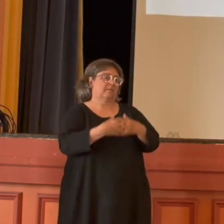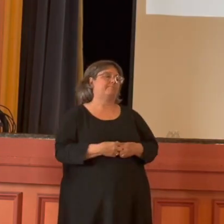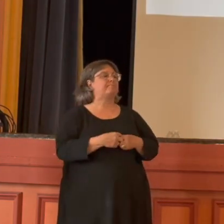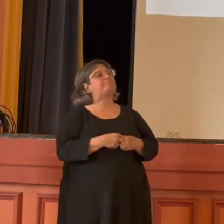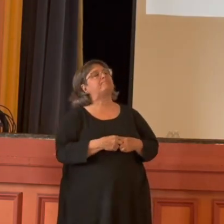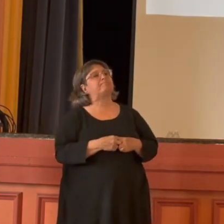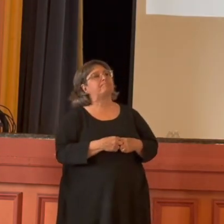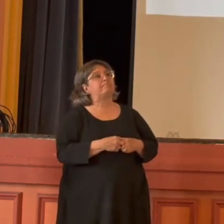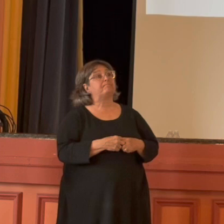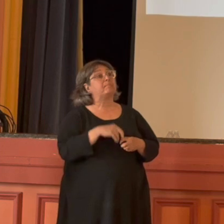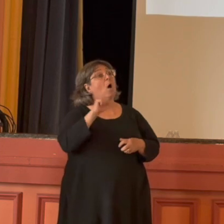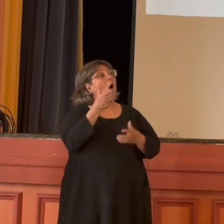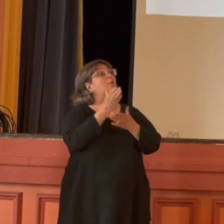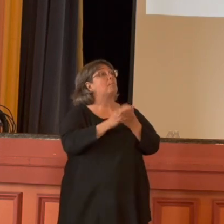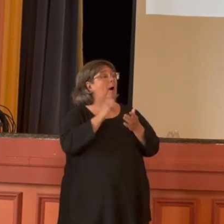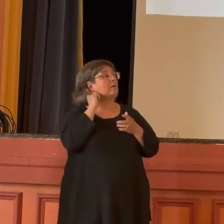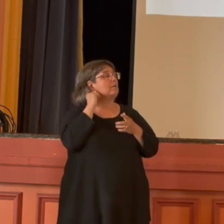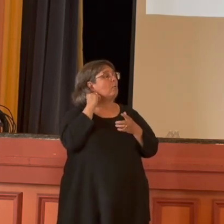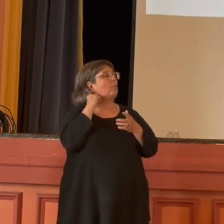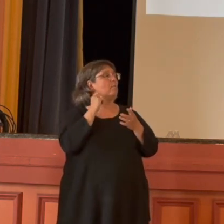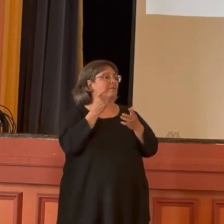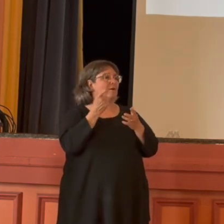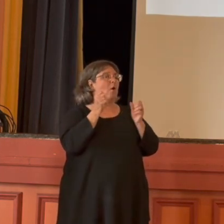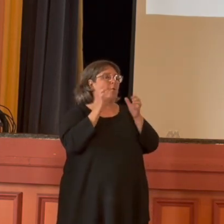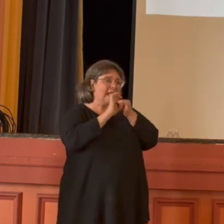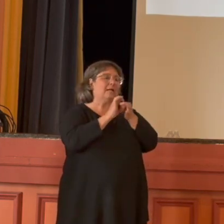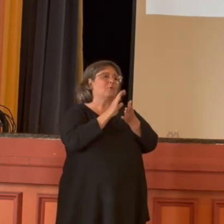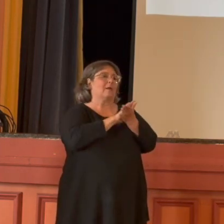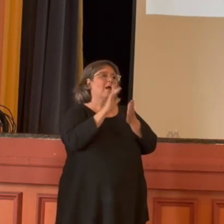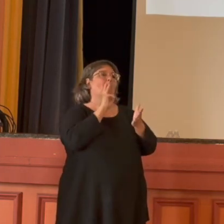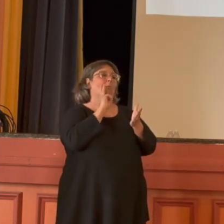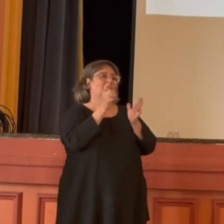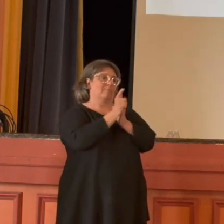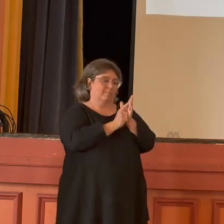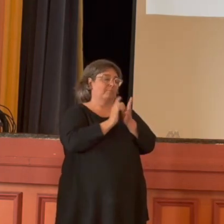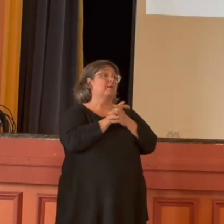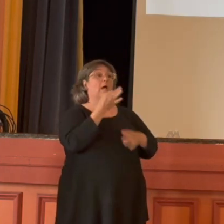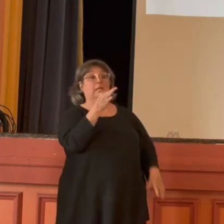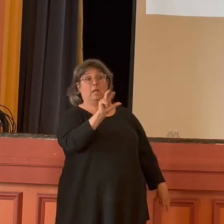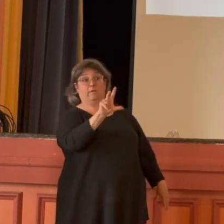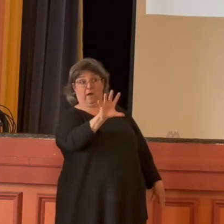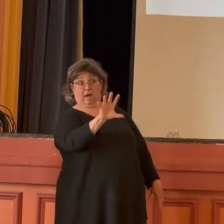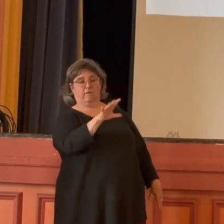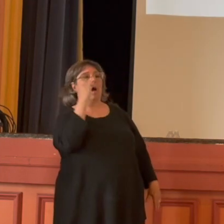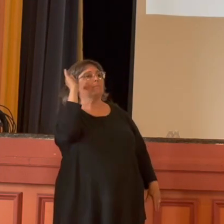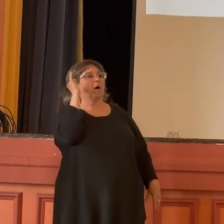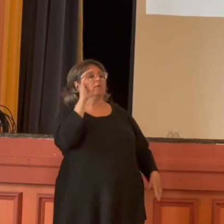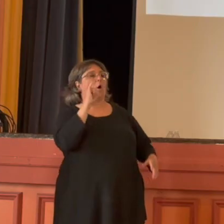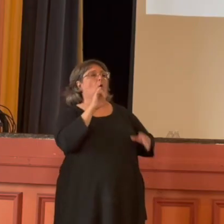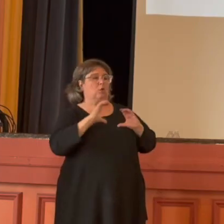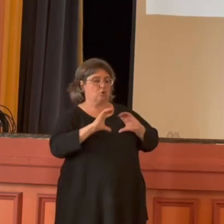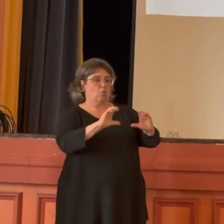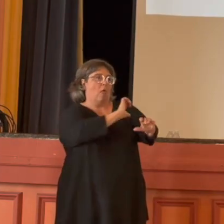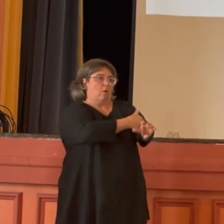The other pieces that came into being with the Clean Water Act was in 1935, when the Buffalo Sewer Authority was